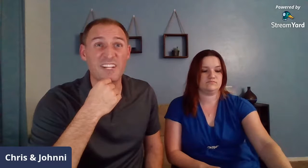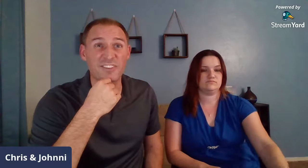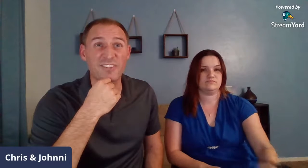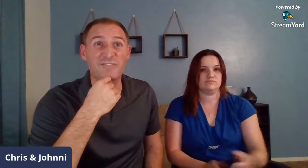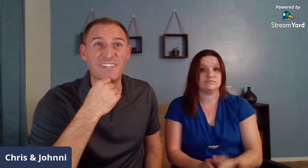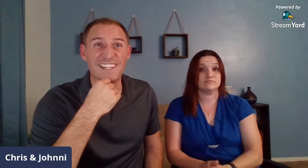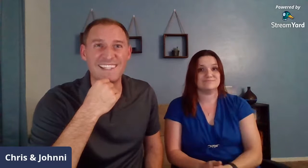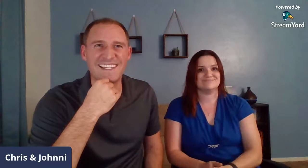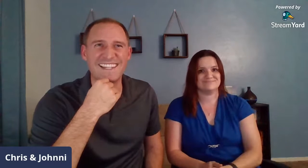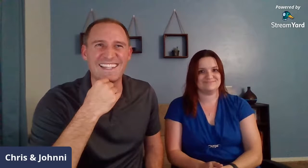though.